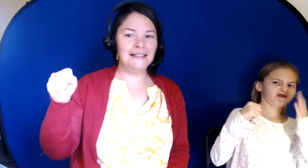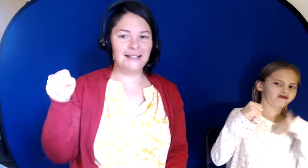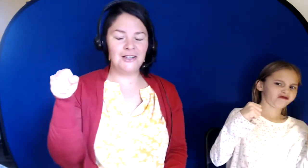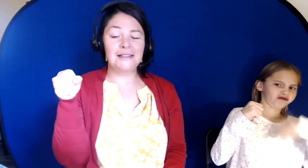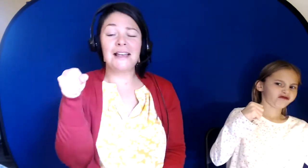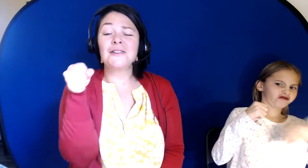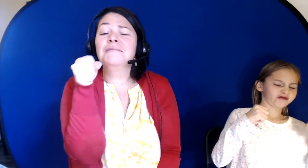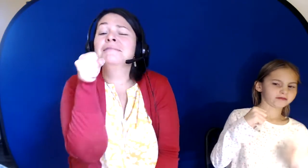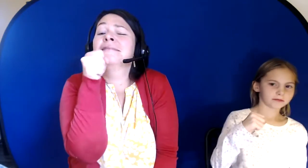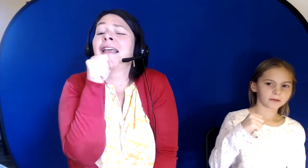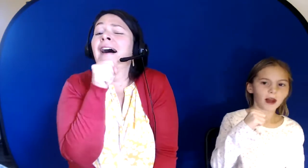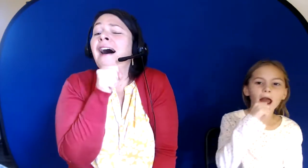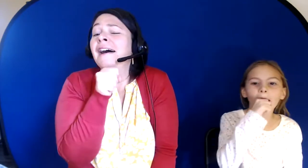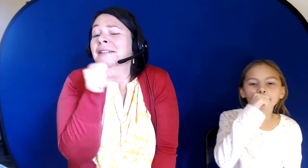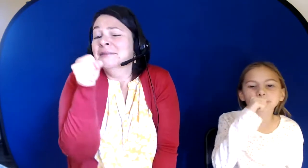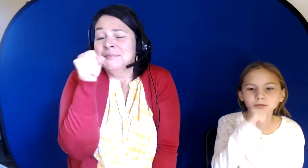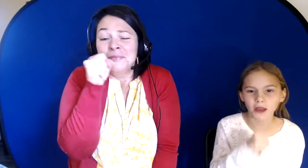Delicious ice cream.